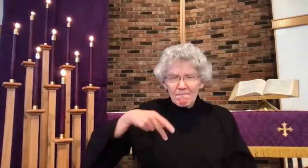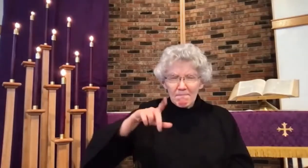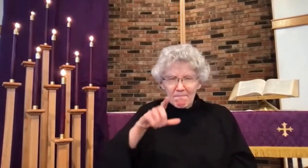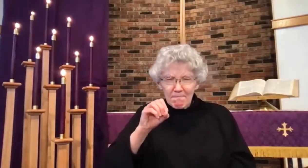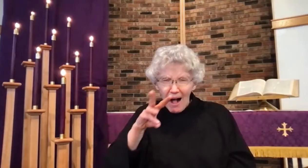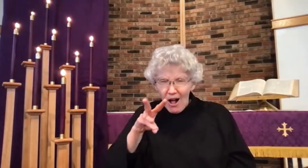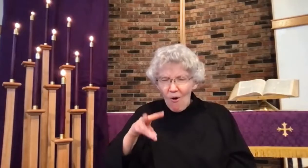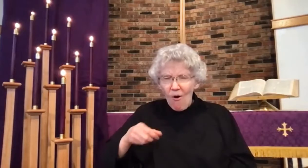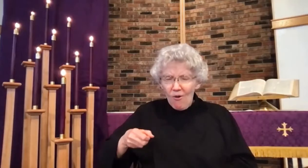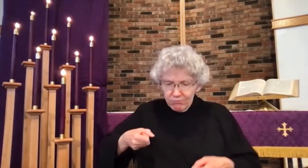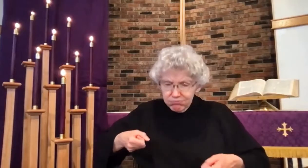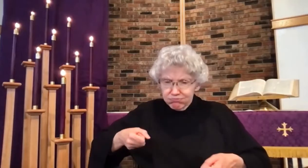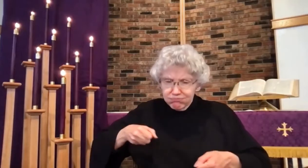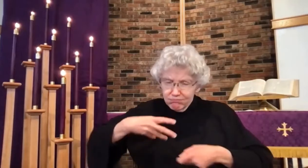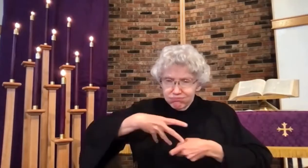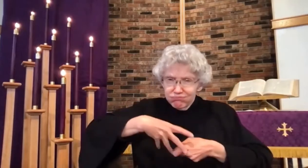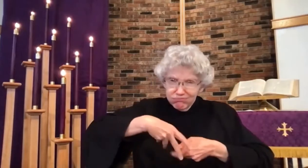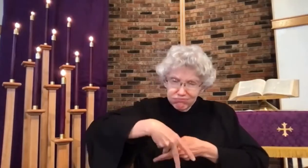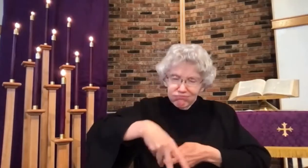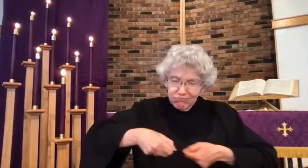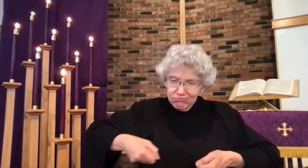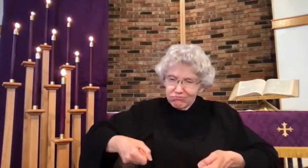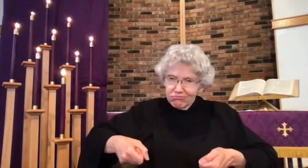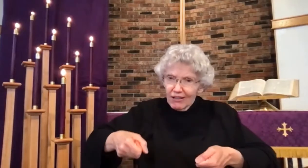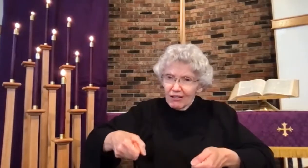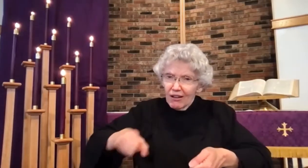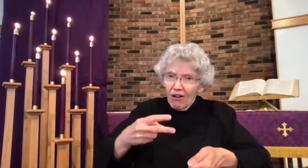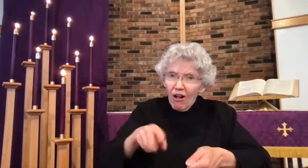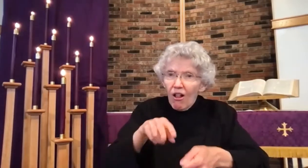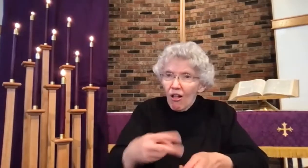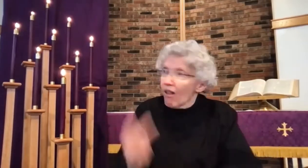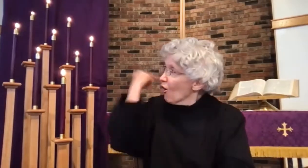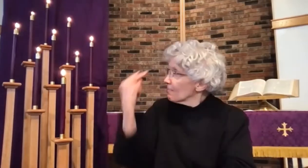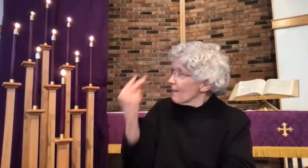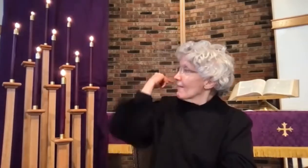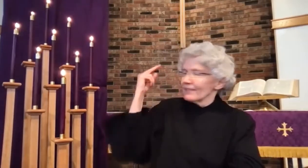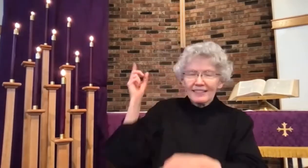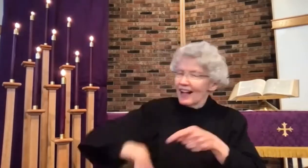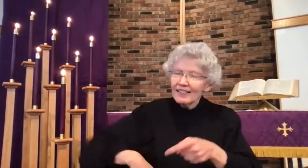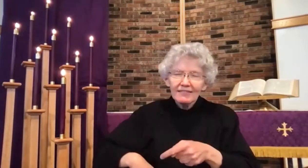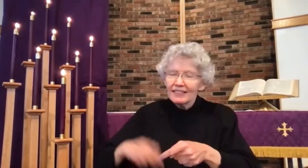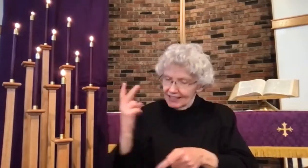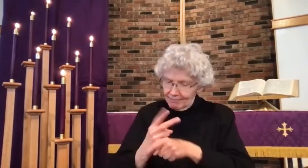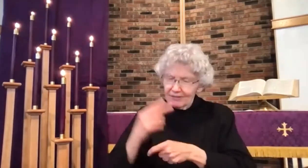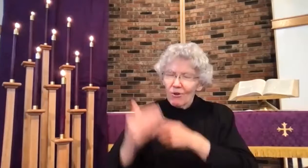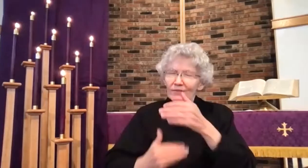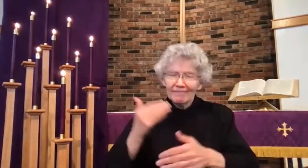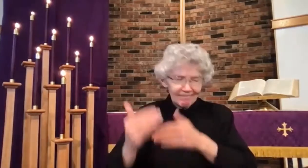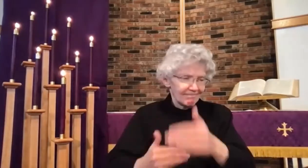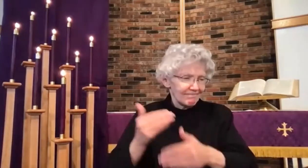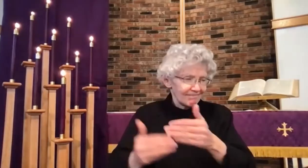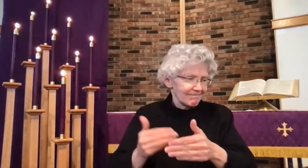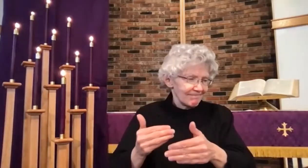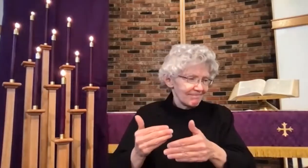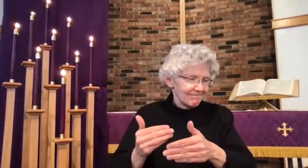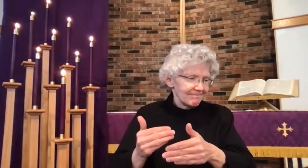"No one who puts a hand to the plow and looks back is fit for the kingdom of